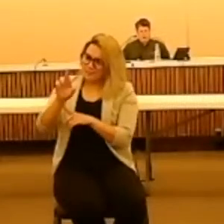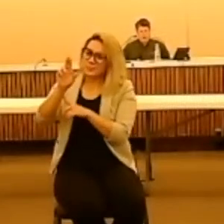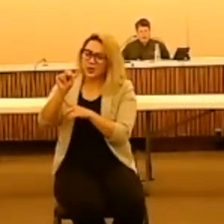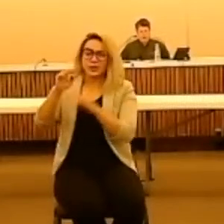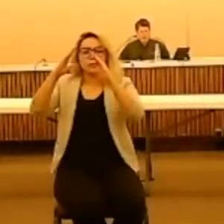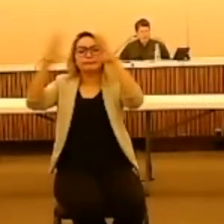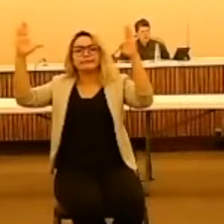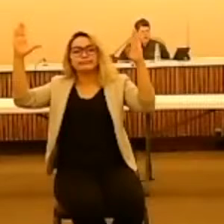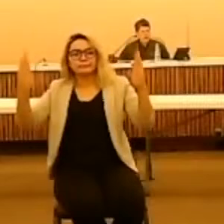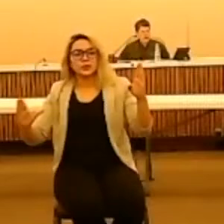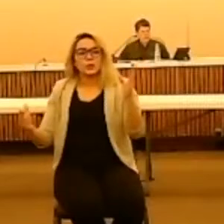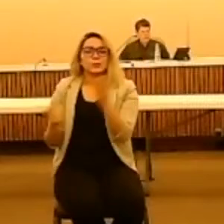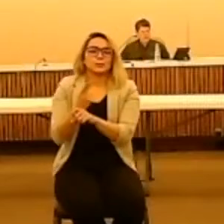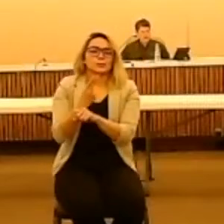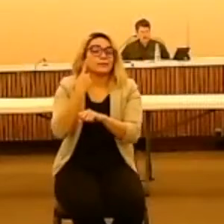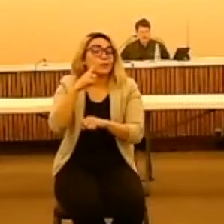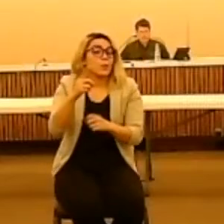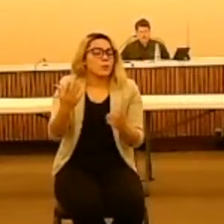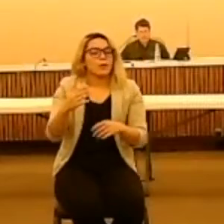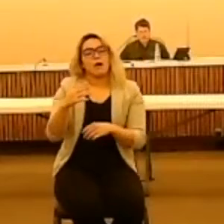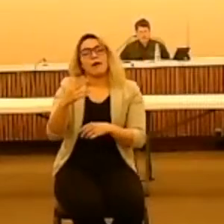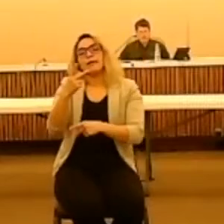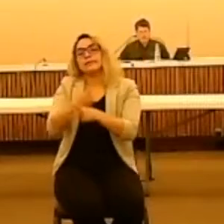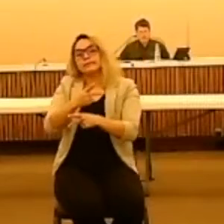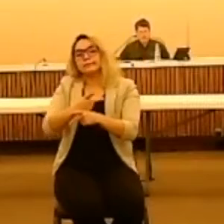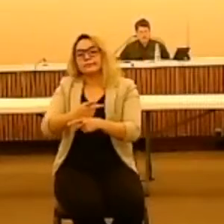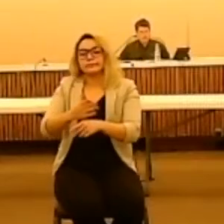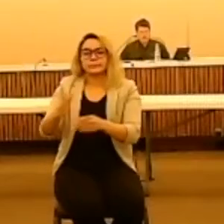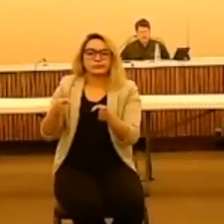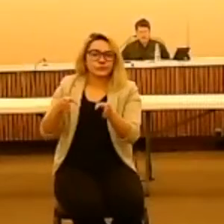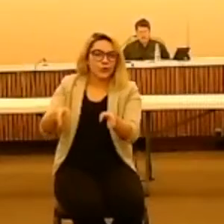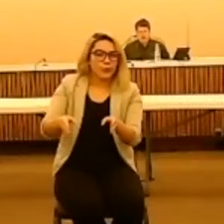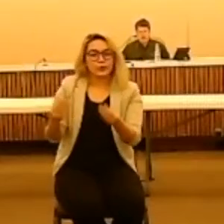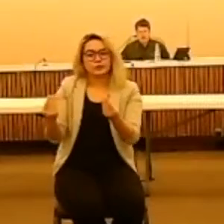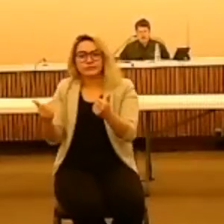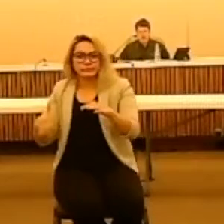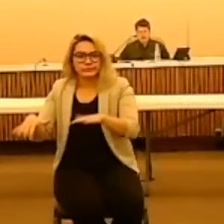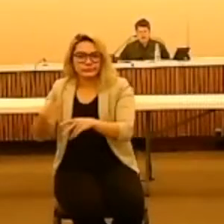facilities and grounds. We're going to get rid of the old